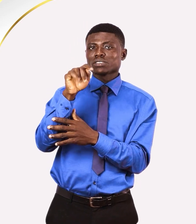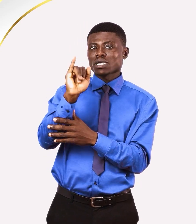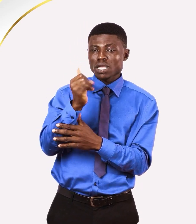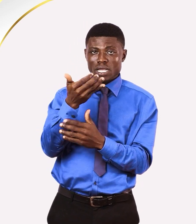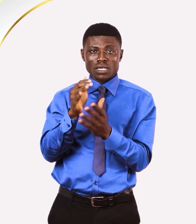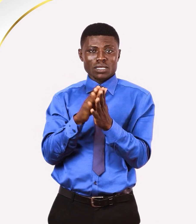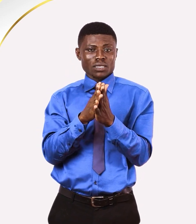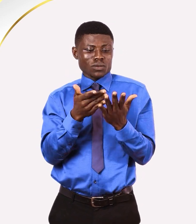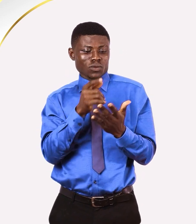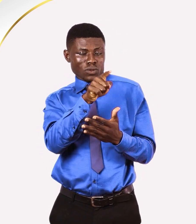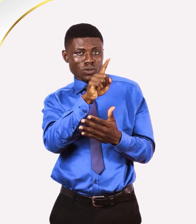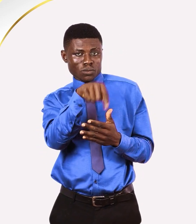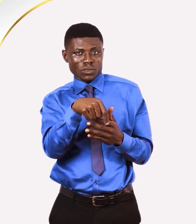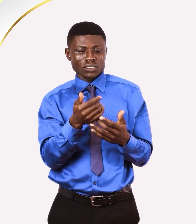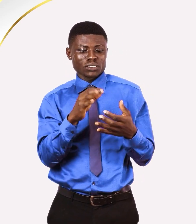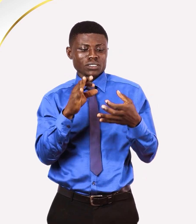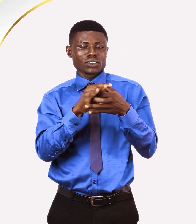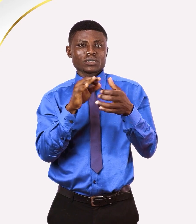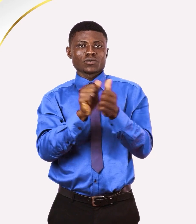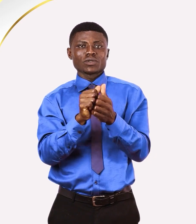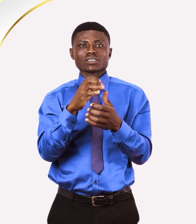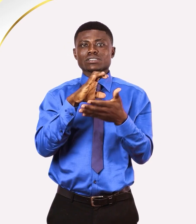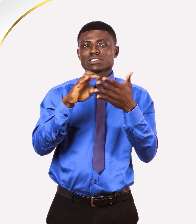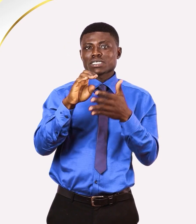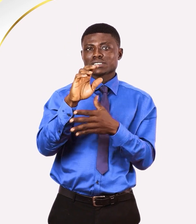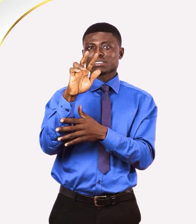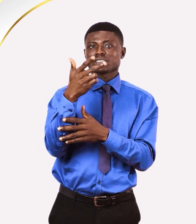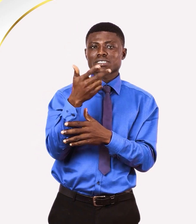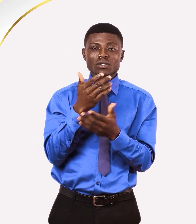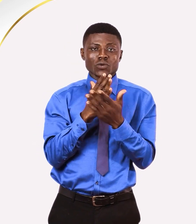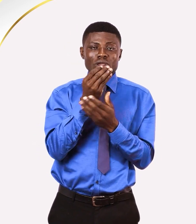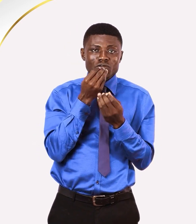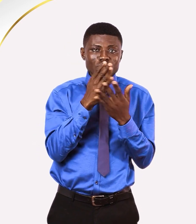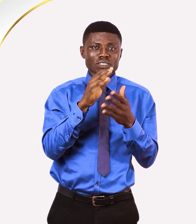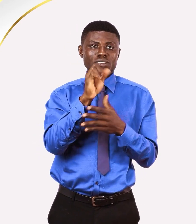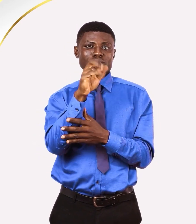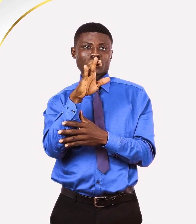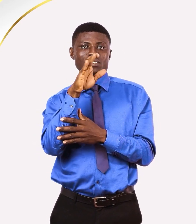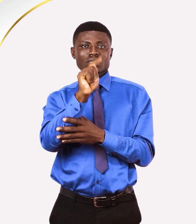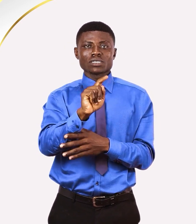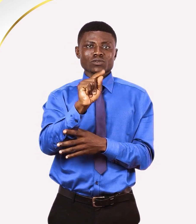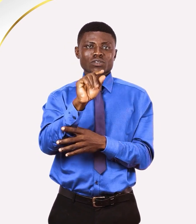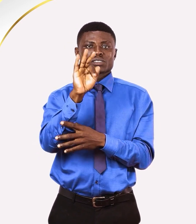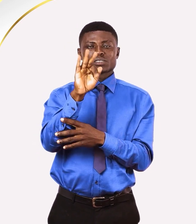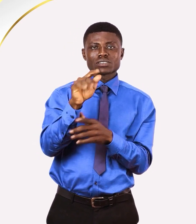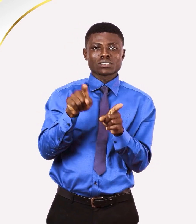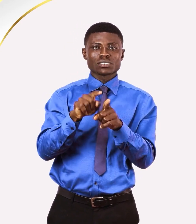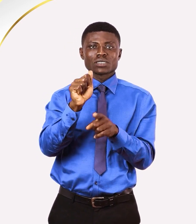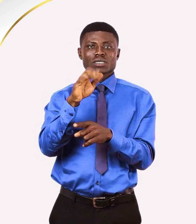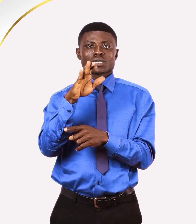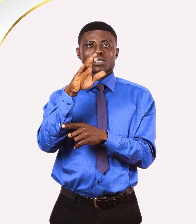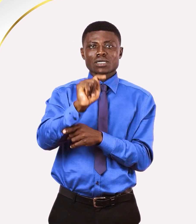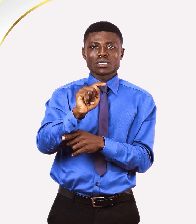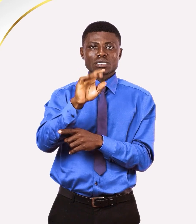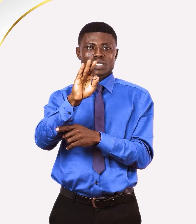RTI Manual is pursuant to Section 3 of the Right to Information Act 2019,